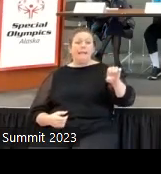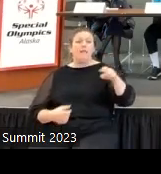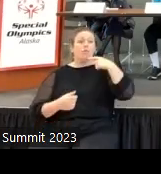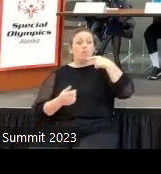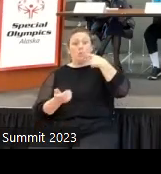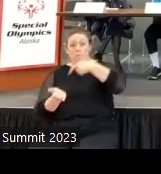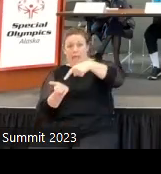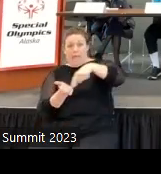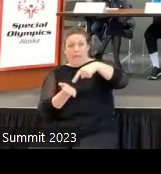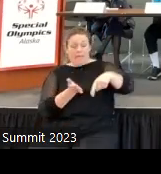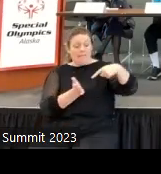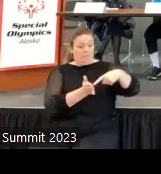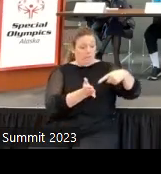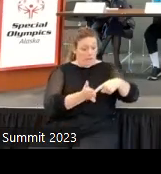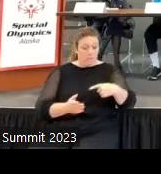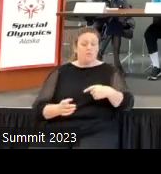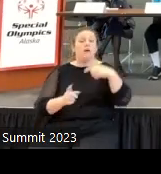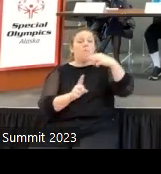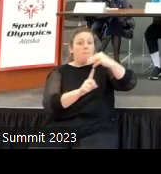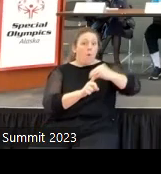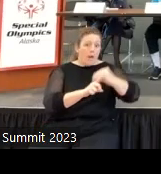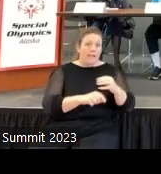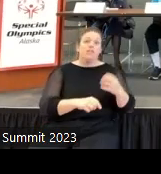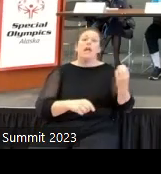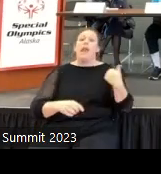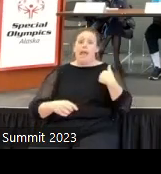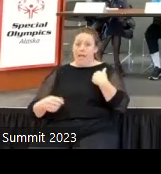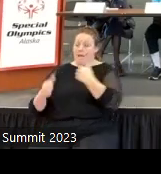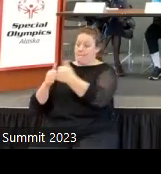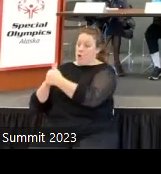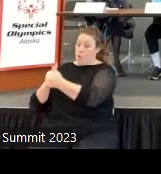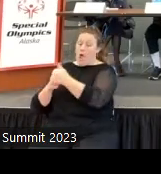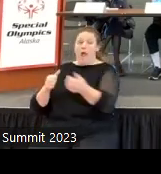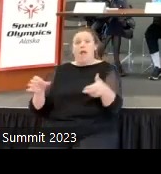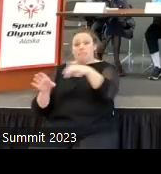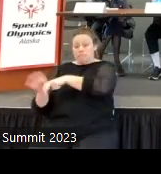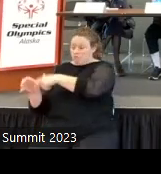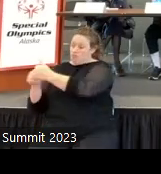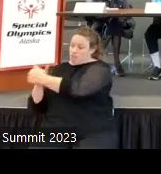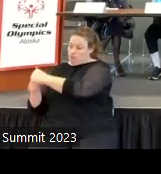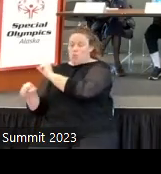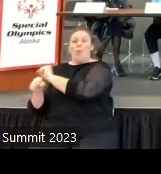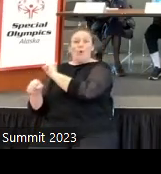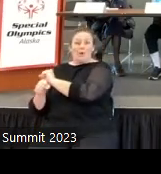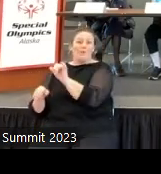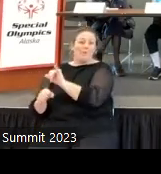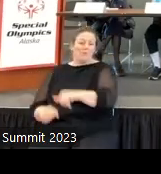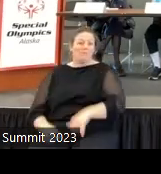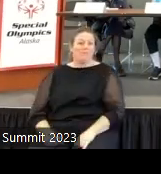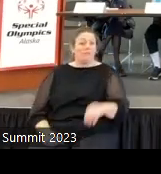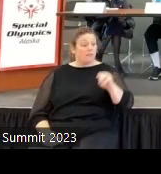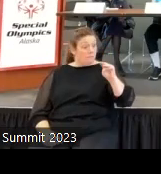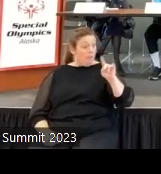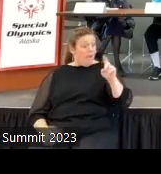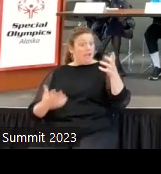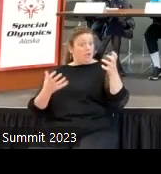getting rides from work to home too. Thank you, Charlotte. Mike, do you want to